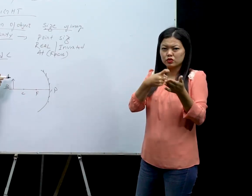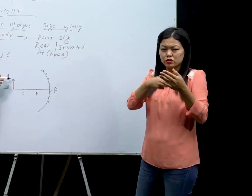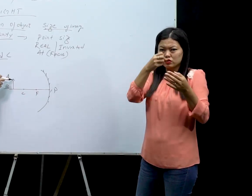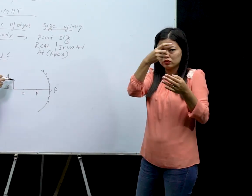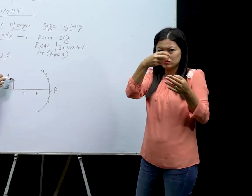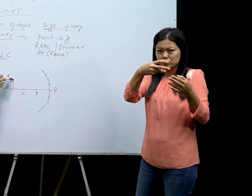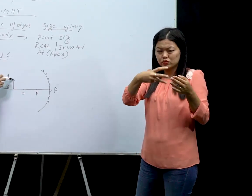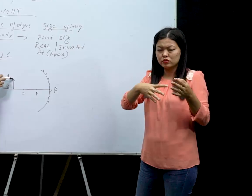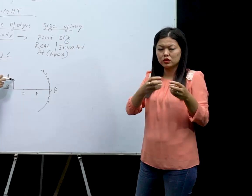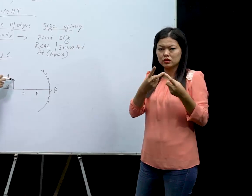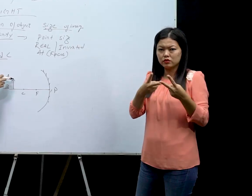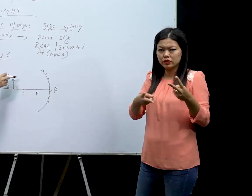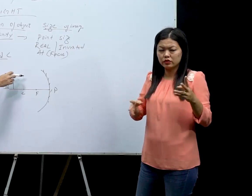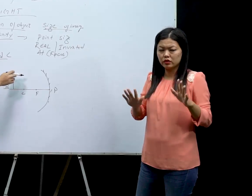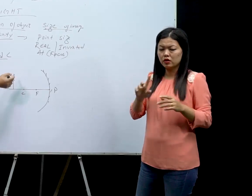light comes and